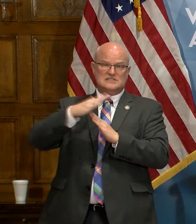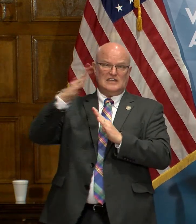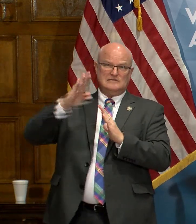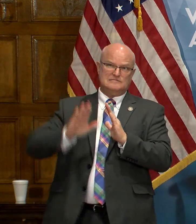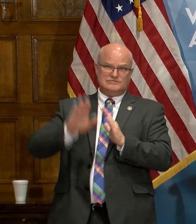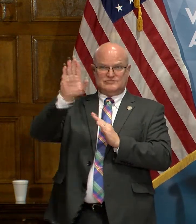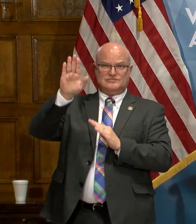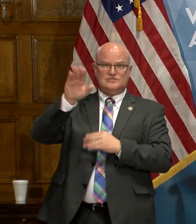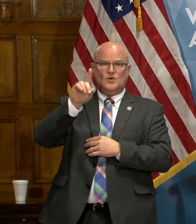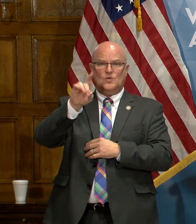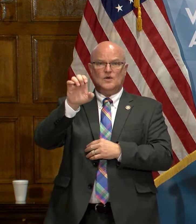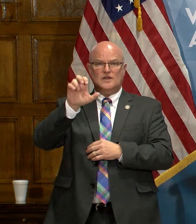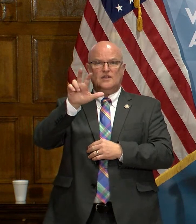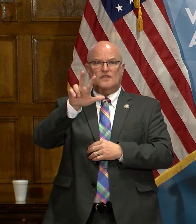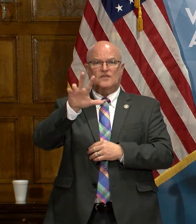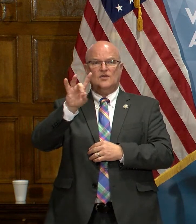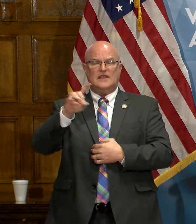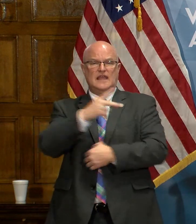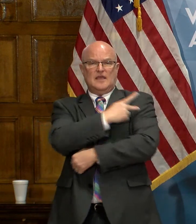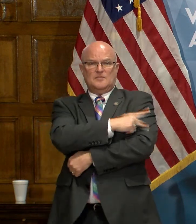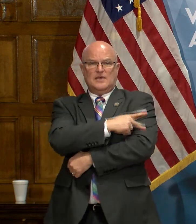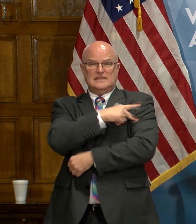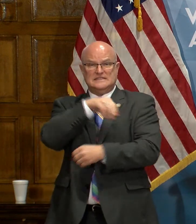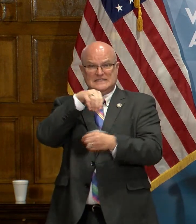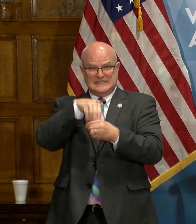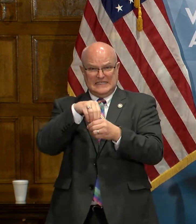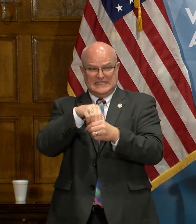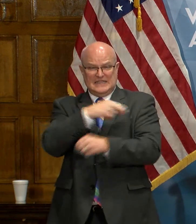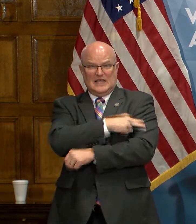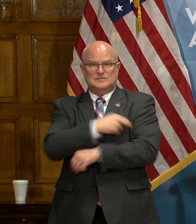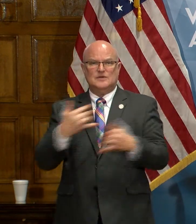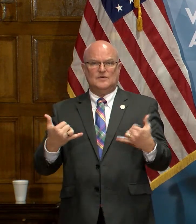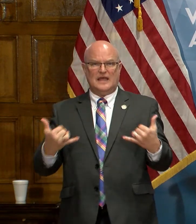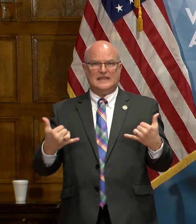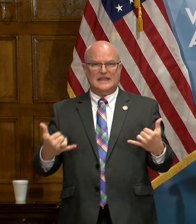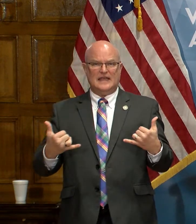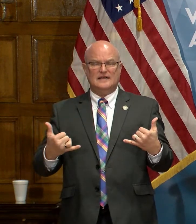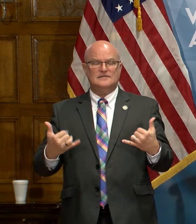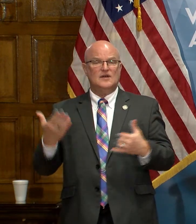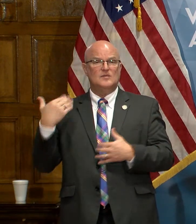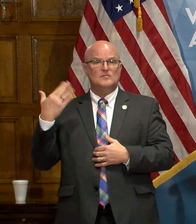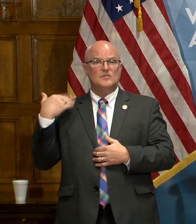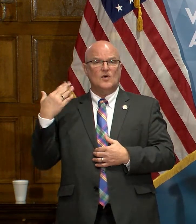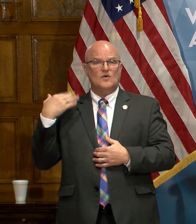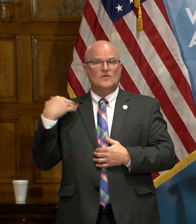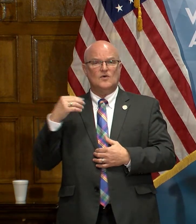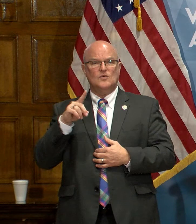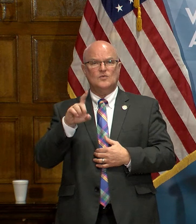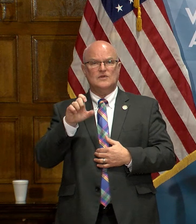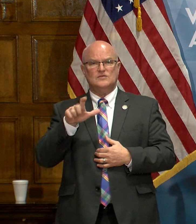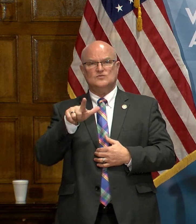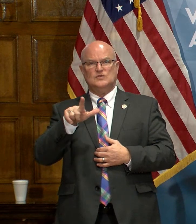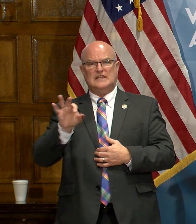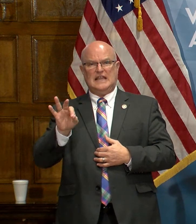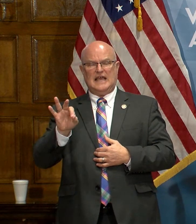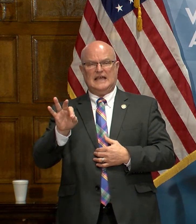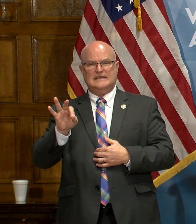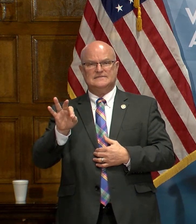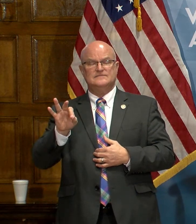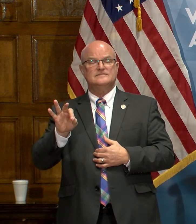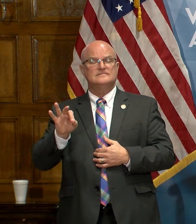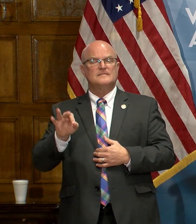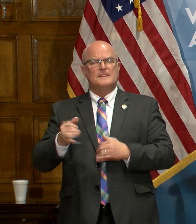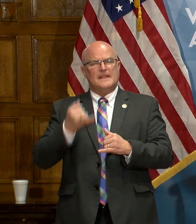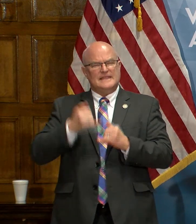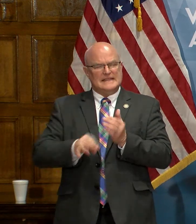hospital. 138 patients are hospitalized with COVID. The previous high was 129. At last count, the